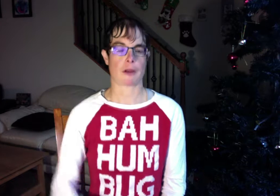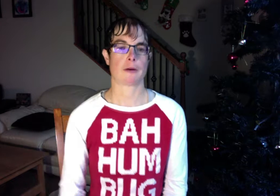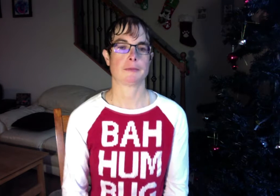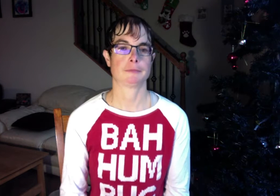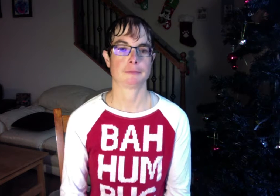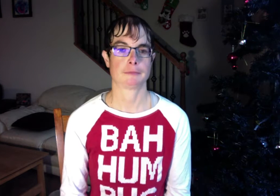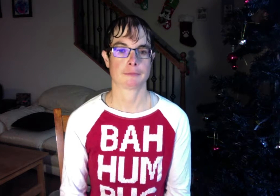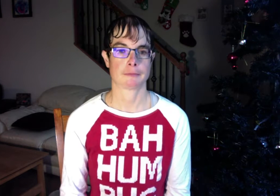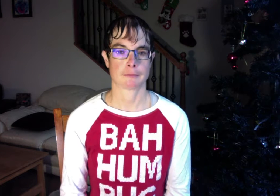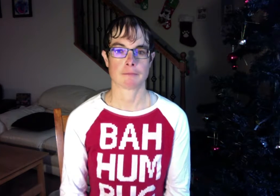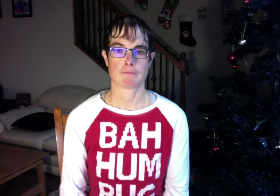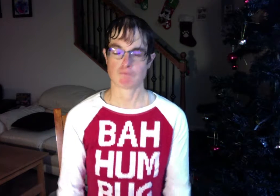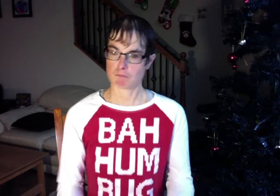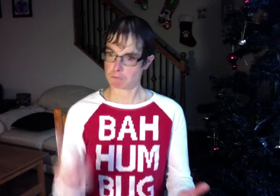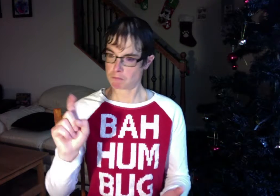it up.